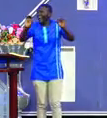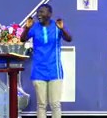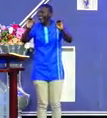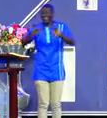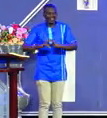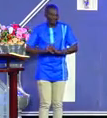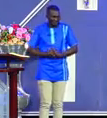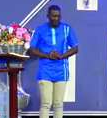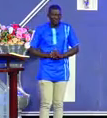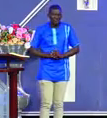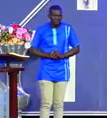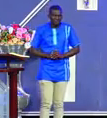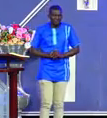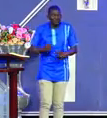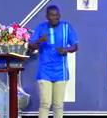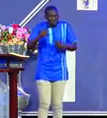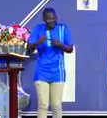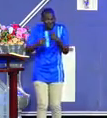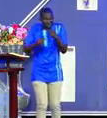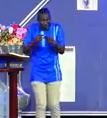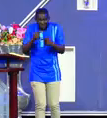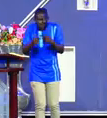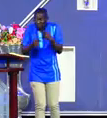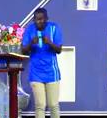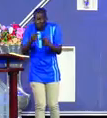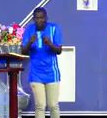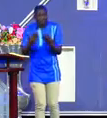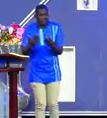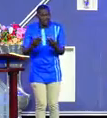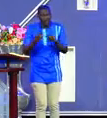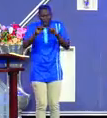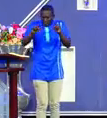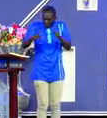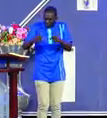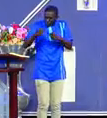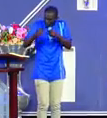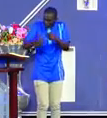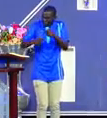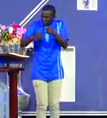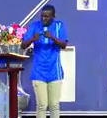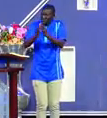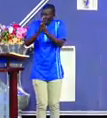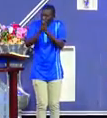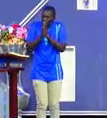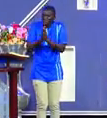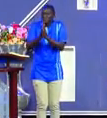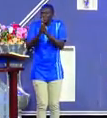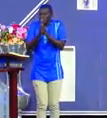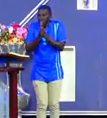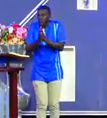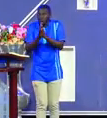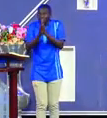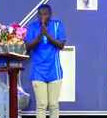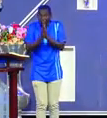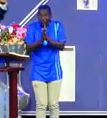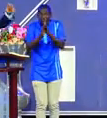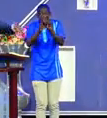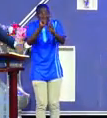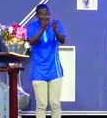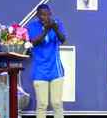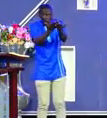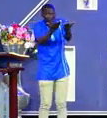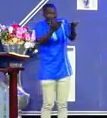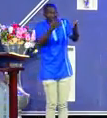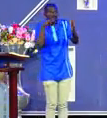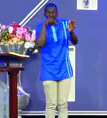silent. Tetukolachi. We shall not cease. Tugenda genda maso nacho. We shall go forth with it. Bandanga bampuliriza yonna gye